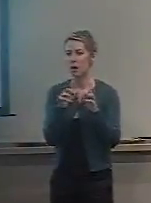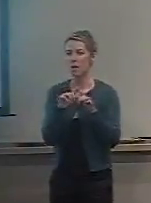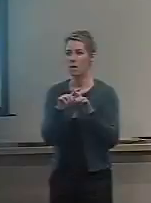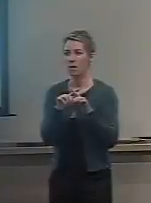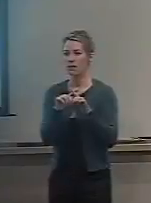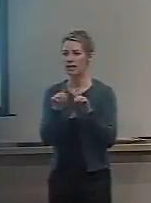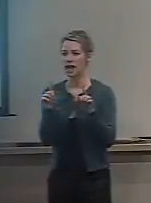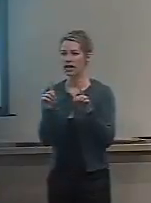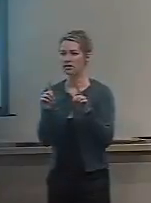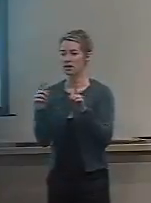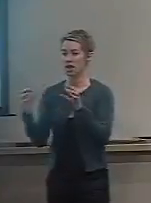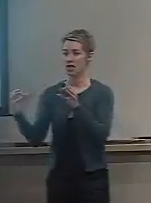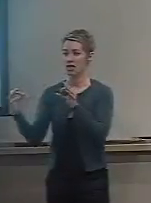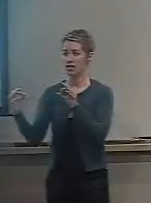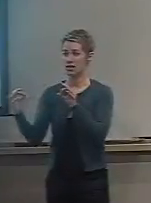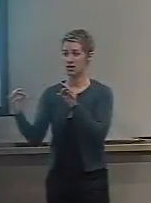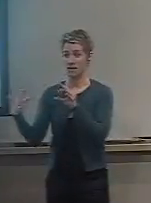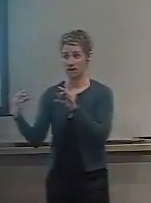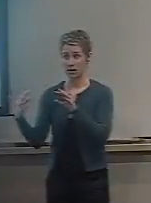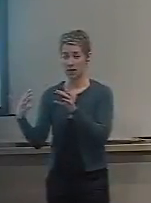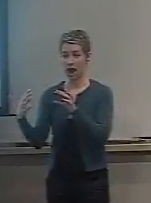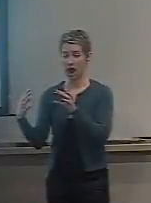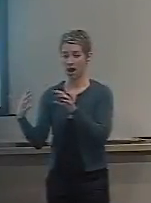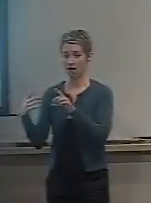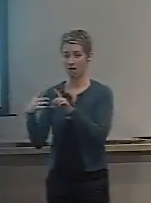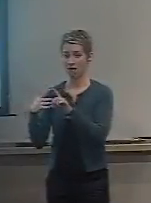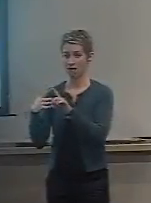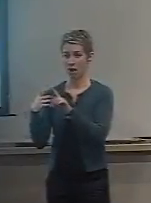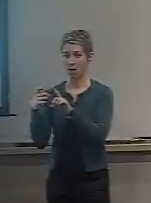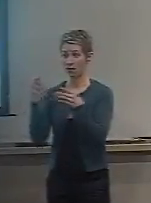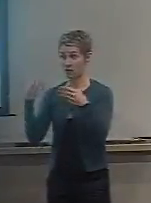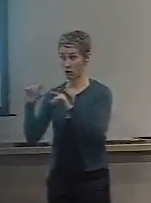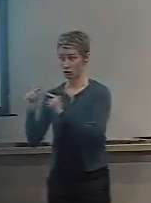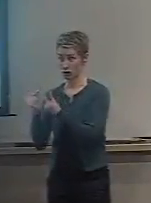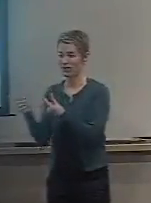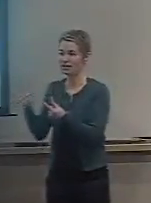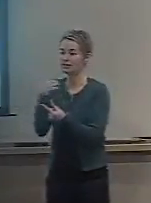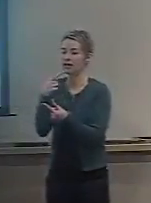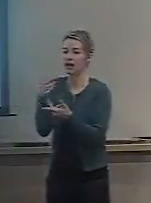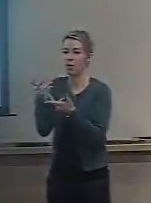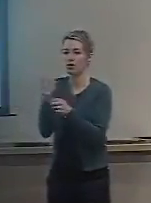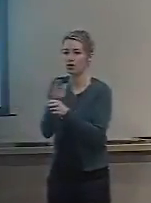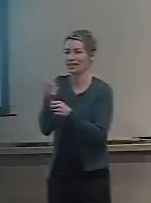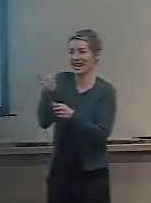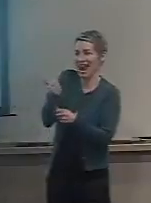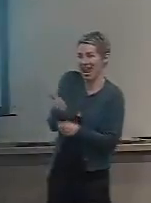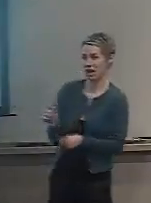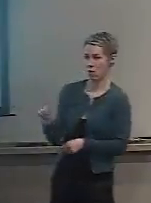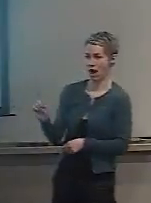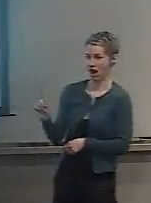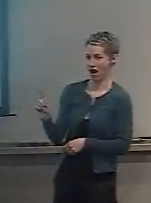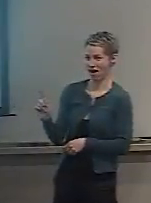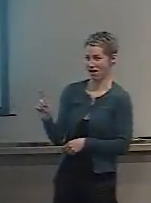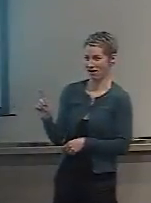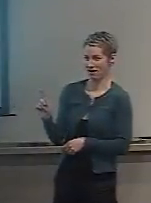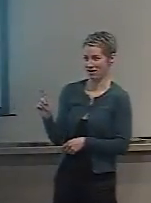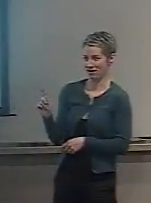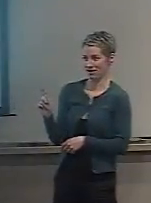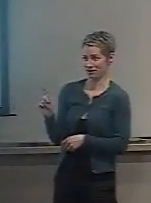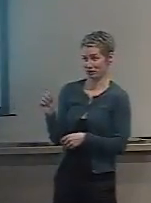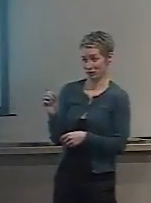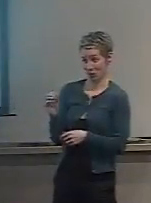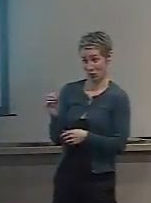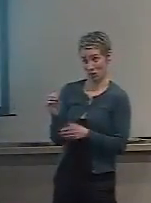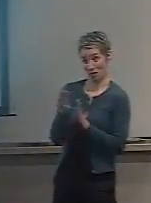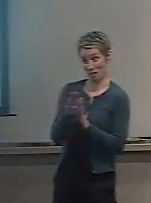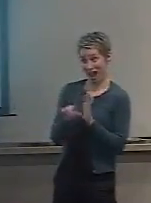Yet the feedback from the focus group was that they would like to use this anywhere. Certainly the